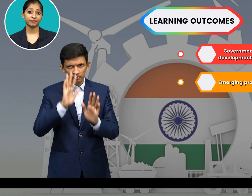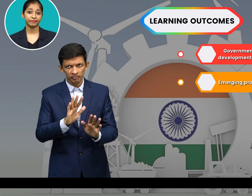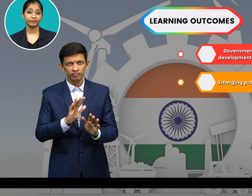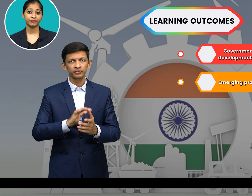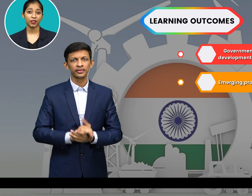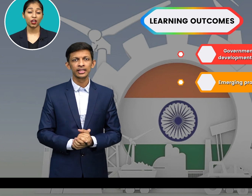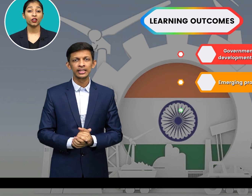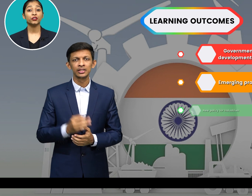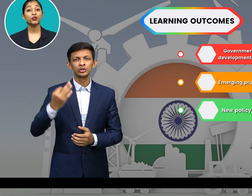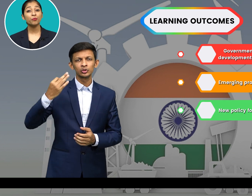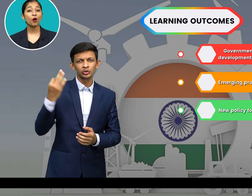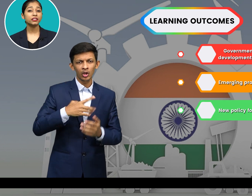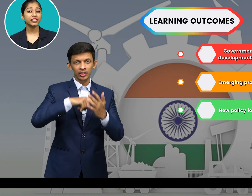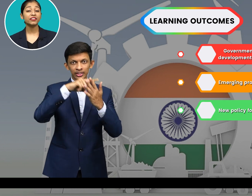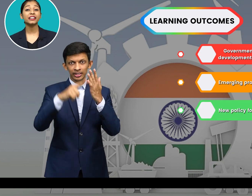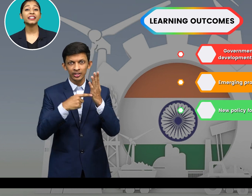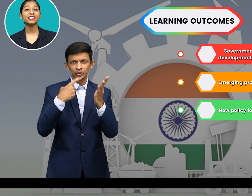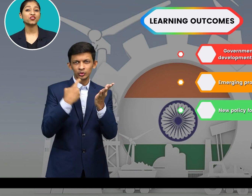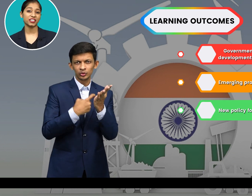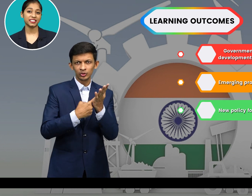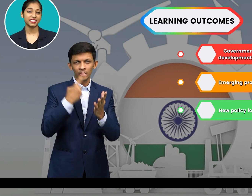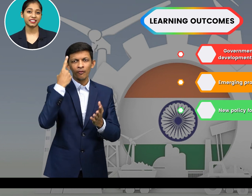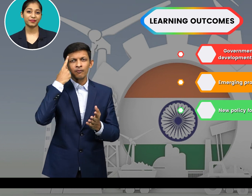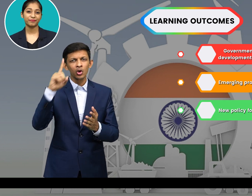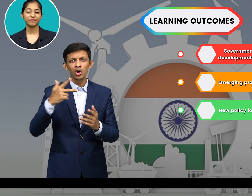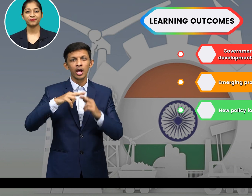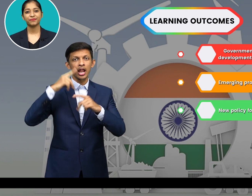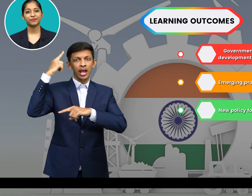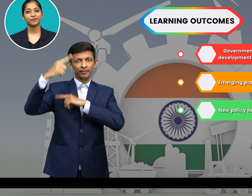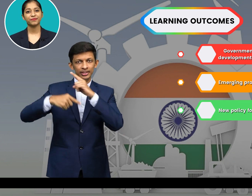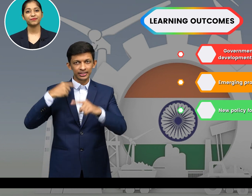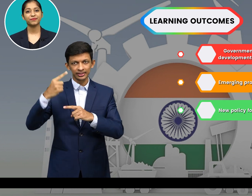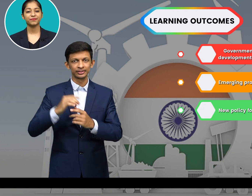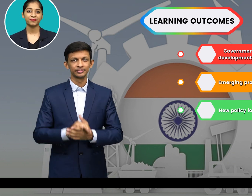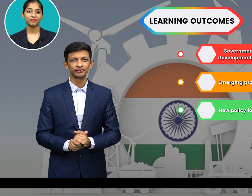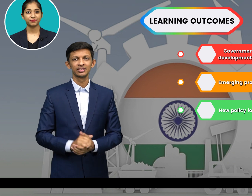problems, new policy for industries,